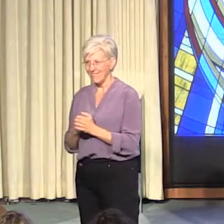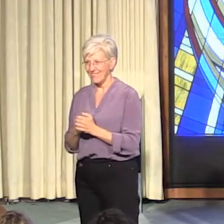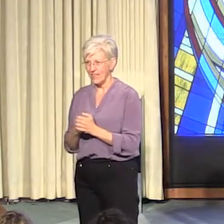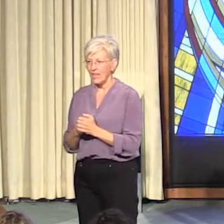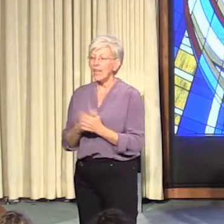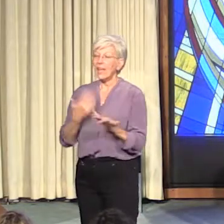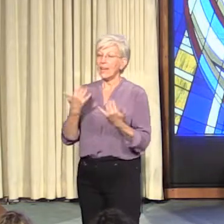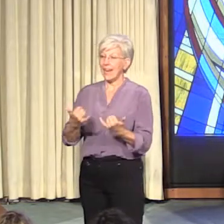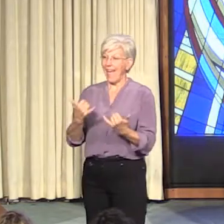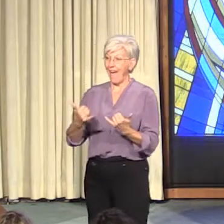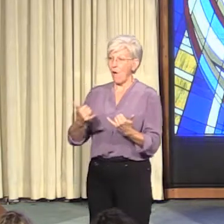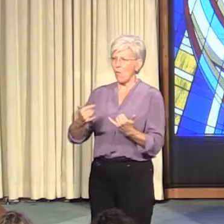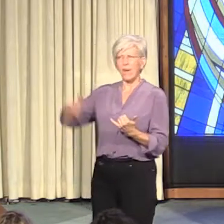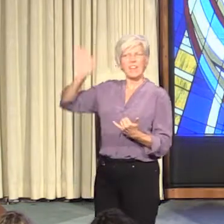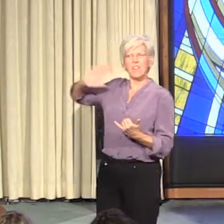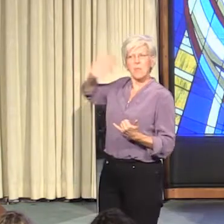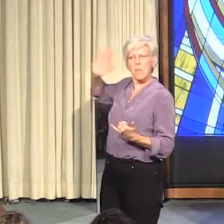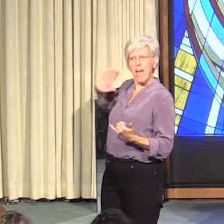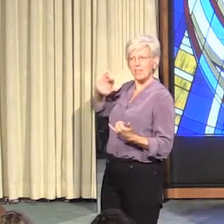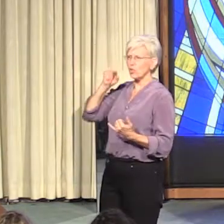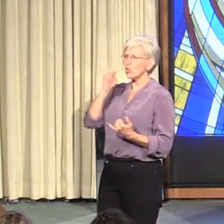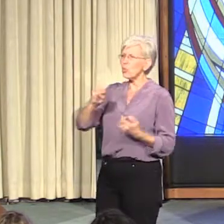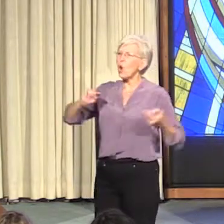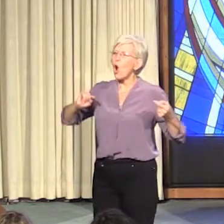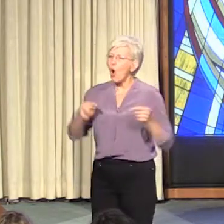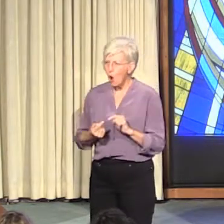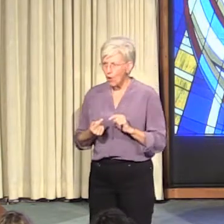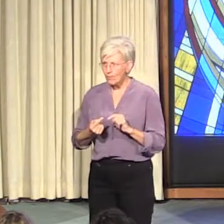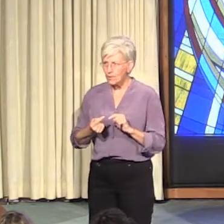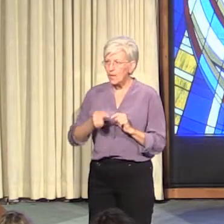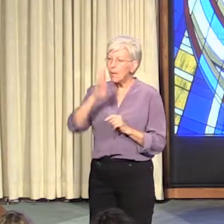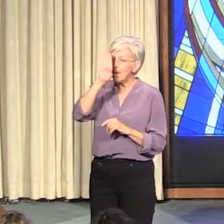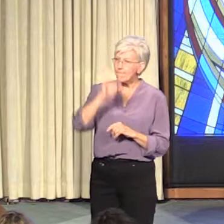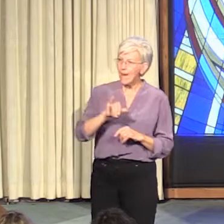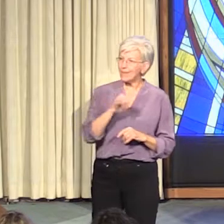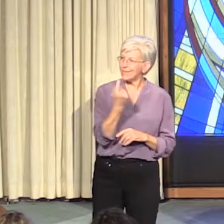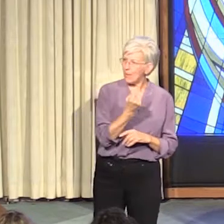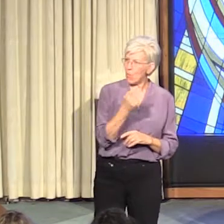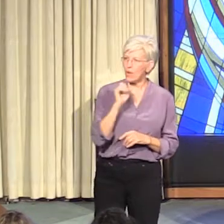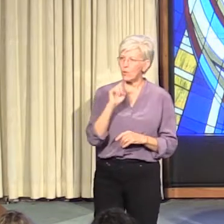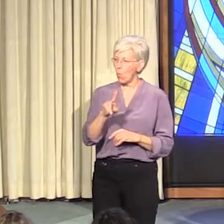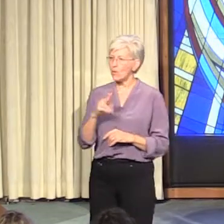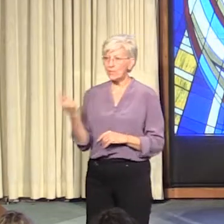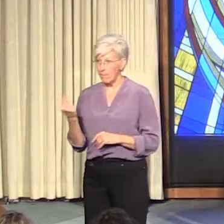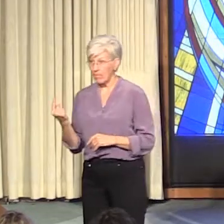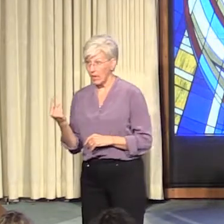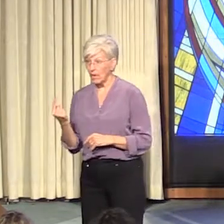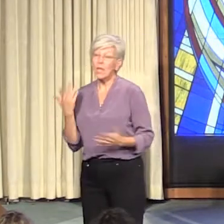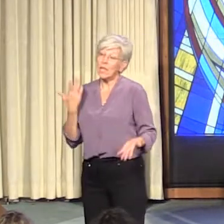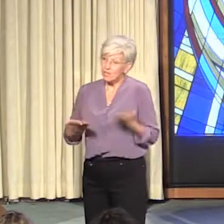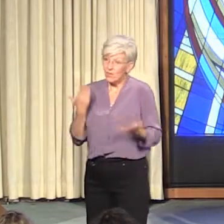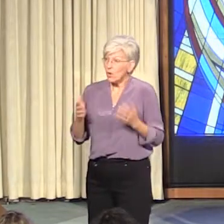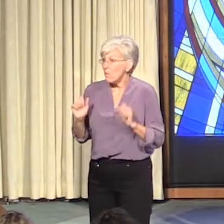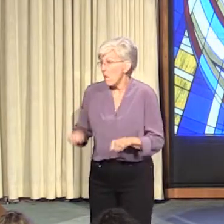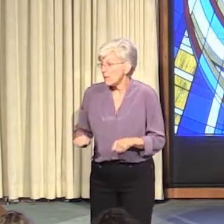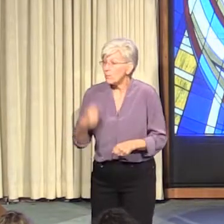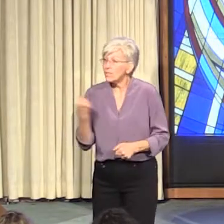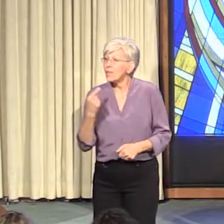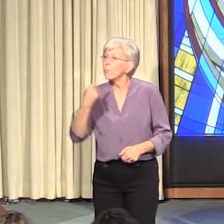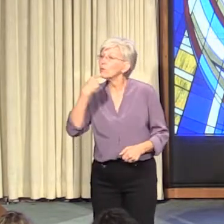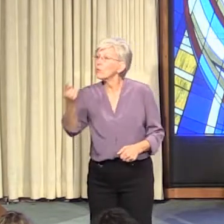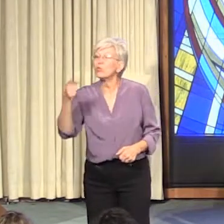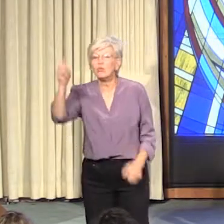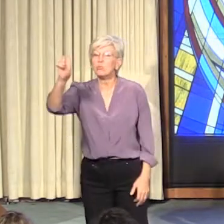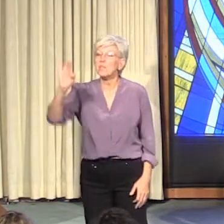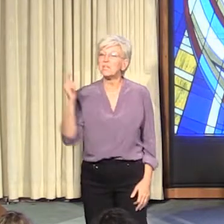the past you were harmed by someone or something, it's very possible that somebody told you you need to be a